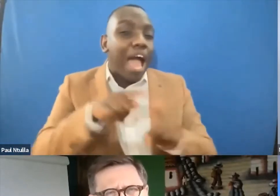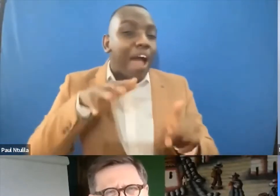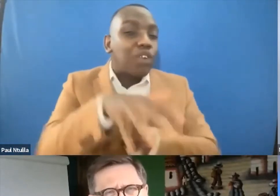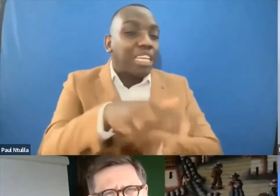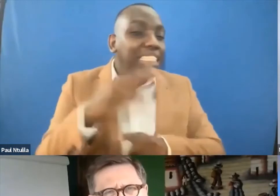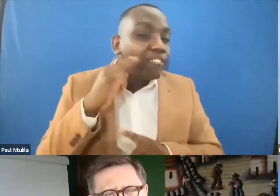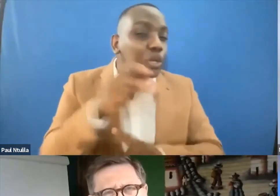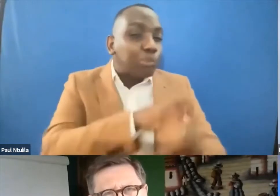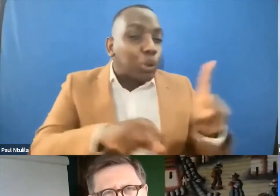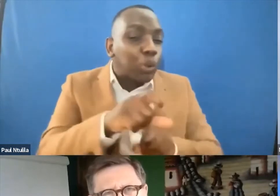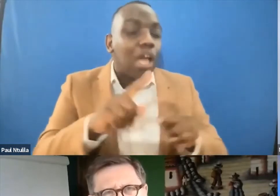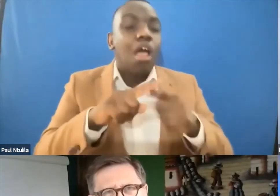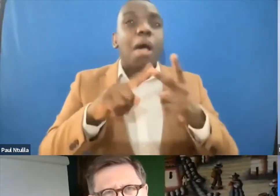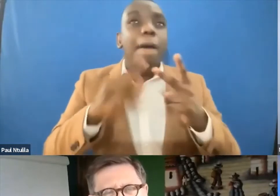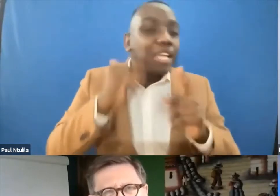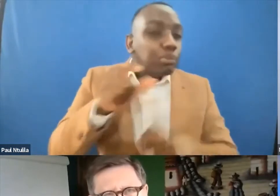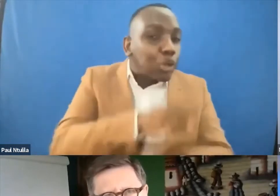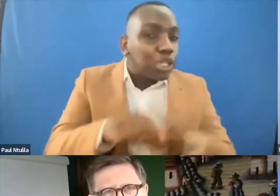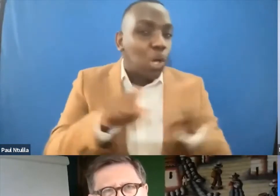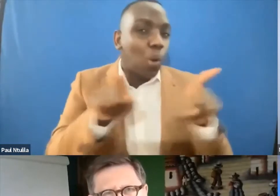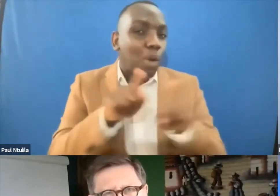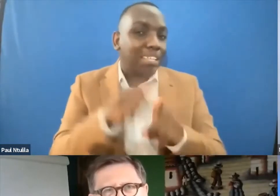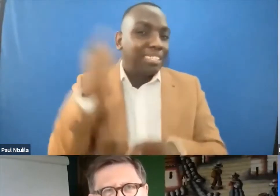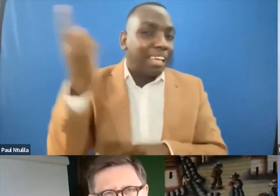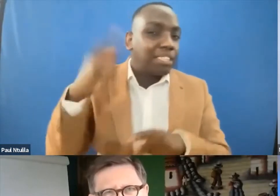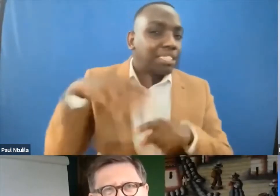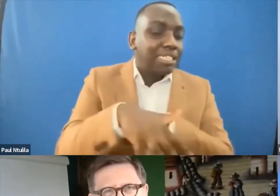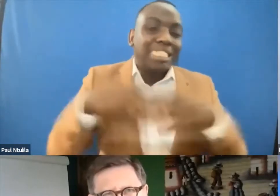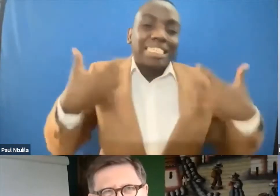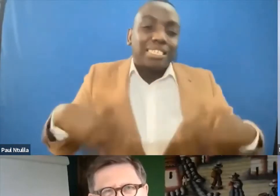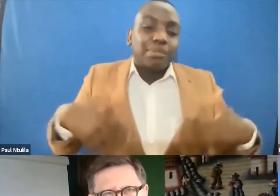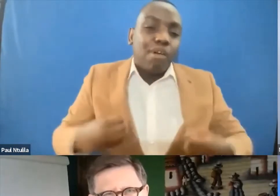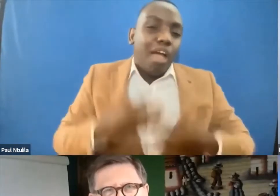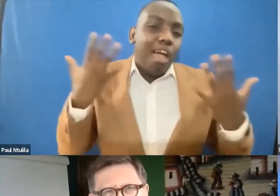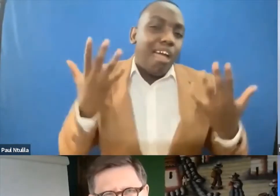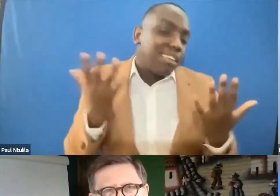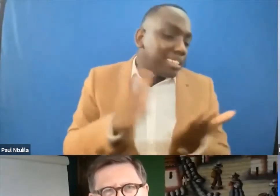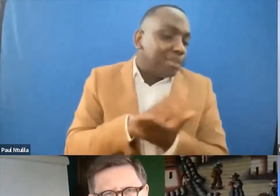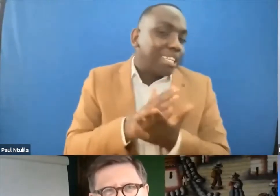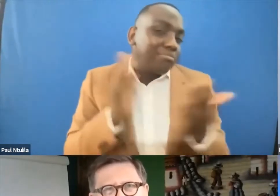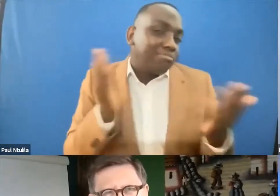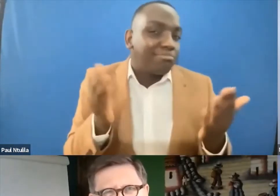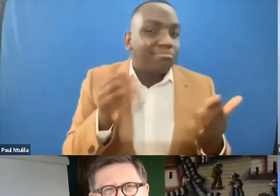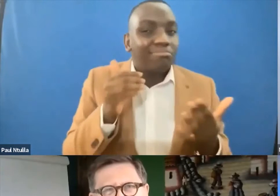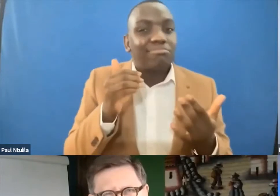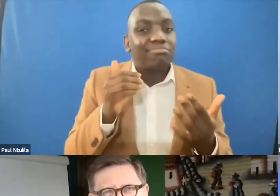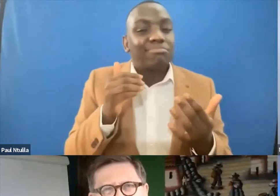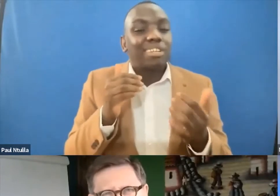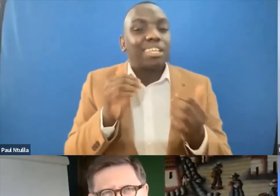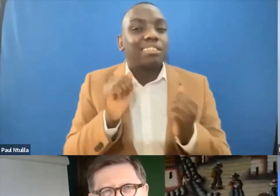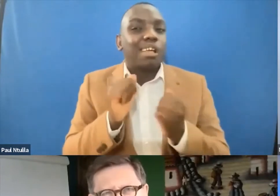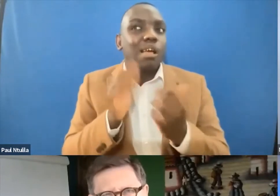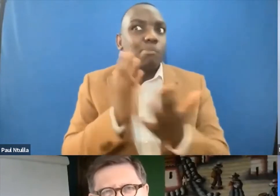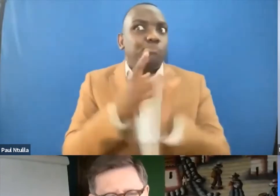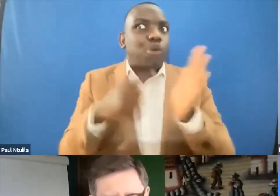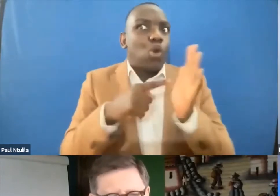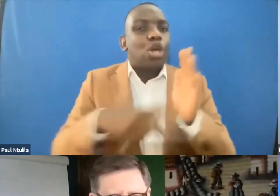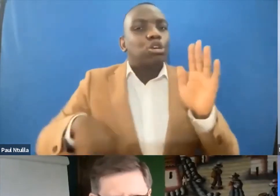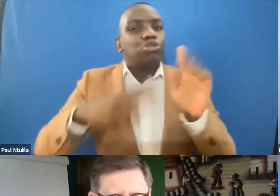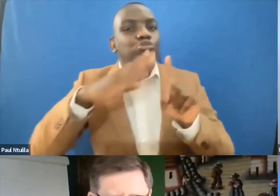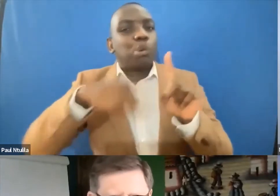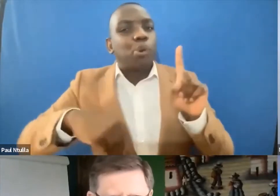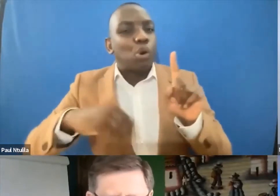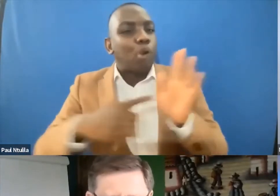to realise that these issues that I was experiencing weren't just mine, they were community issues. And so that was